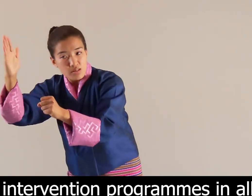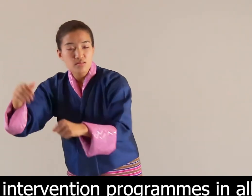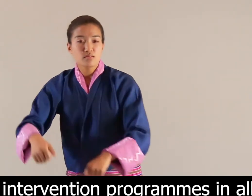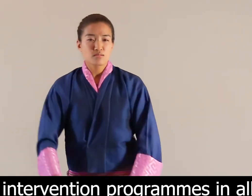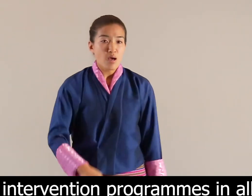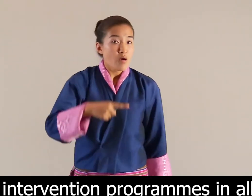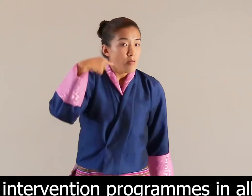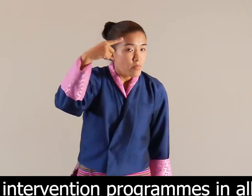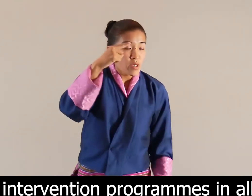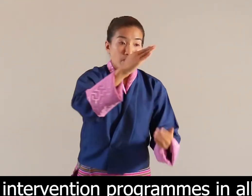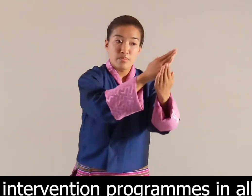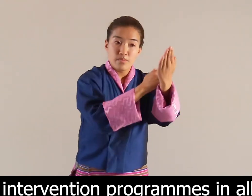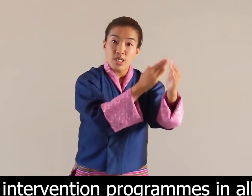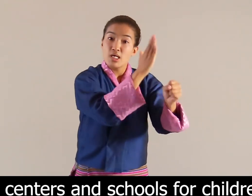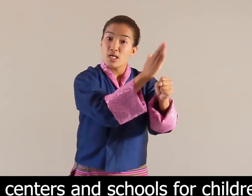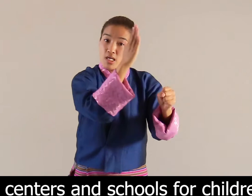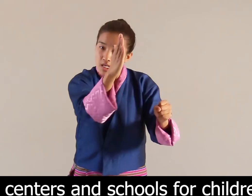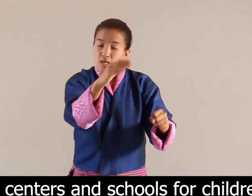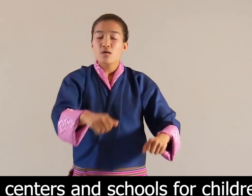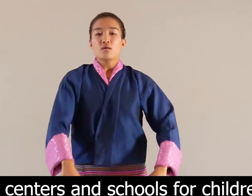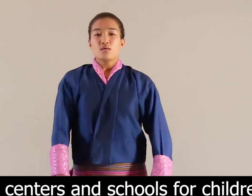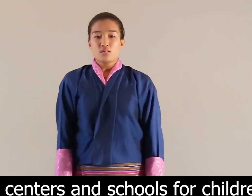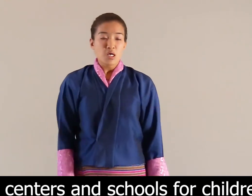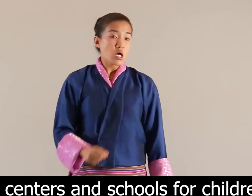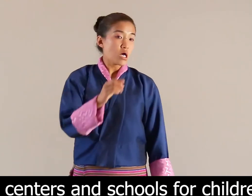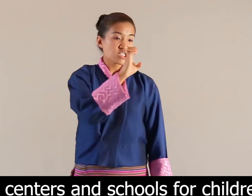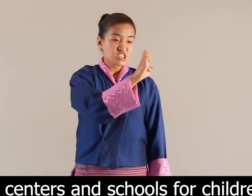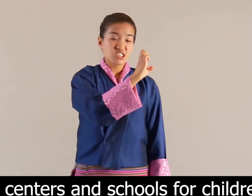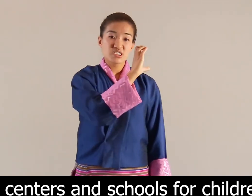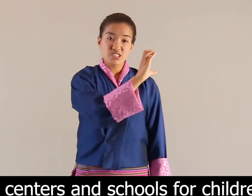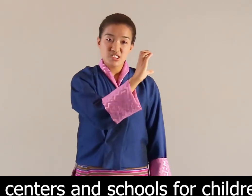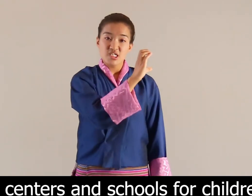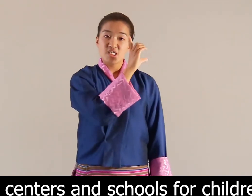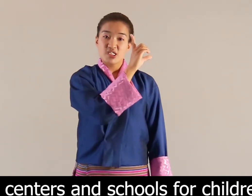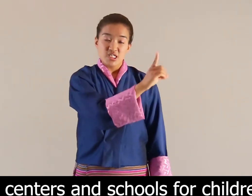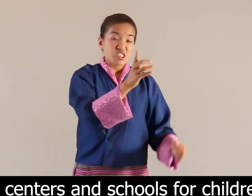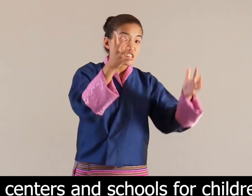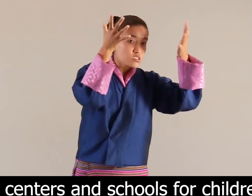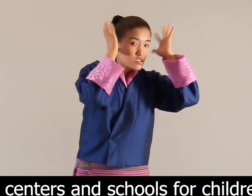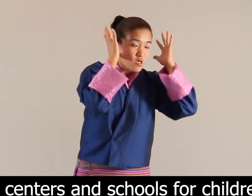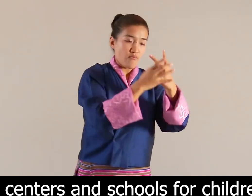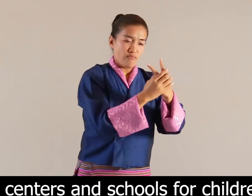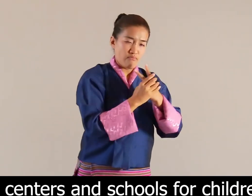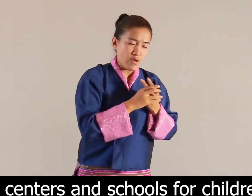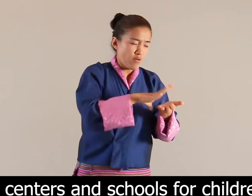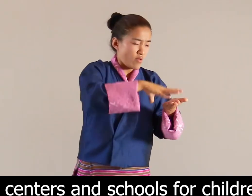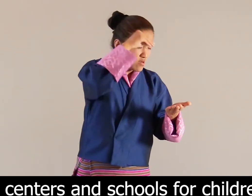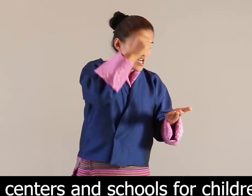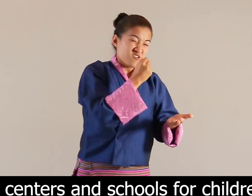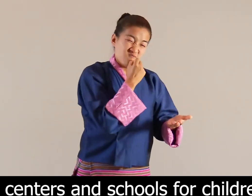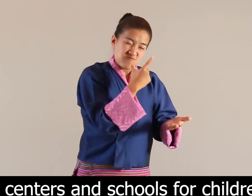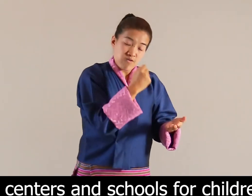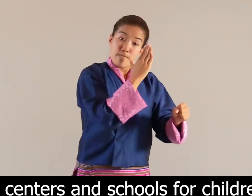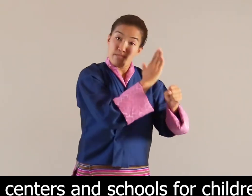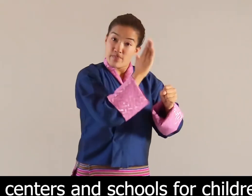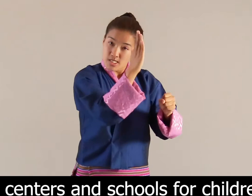and schools for children with disability from birth or diagnosis.